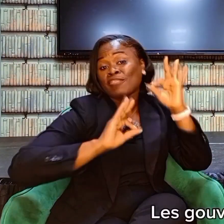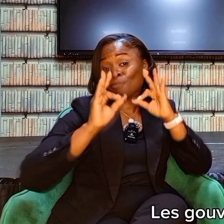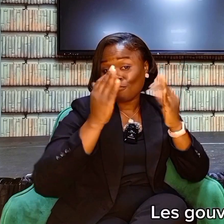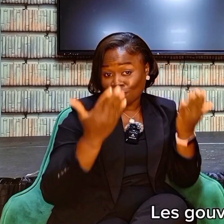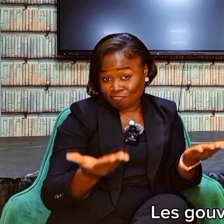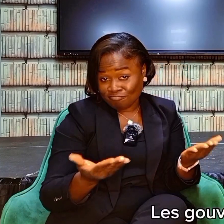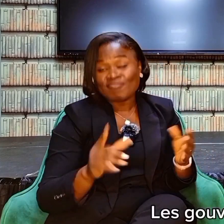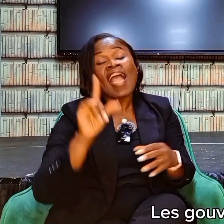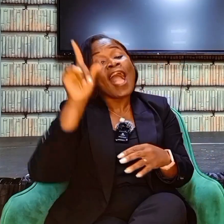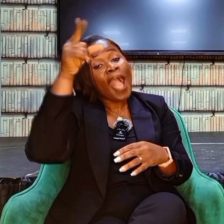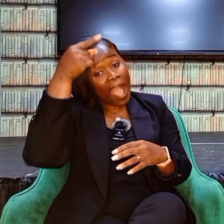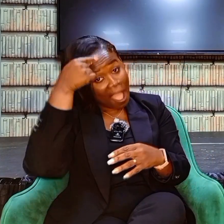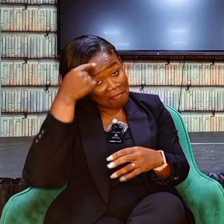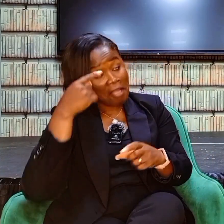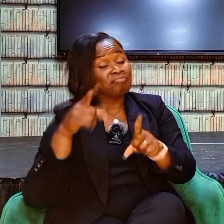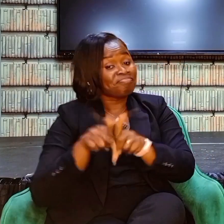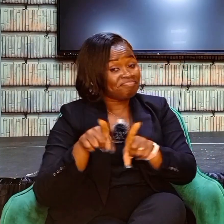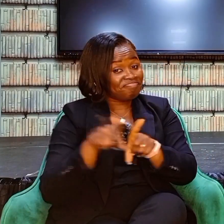the government,